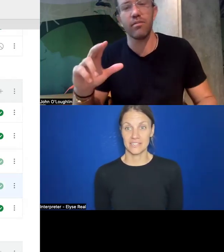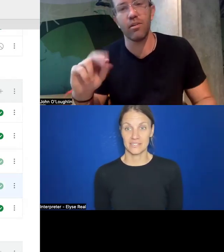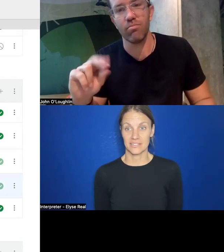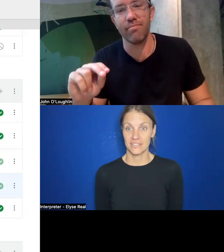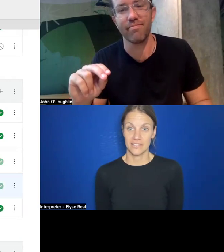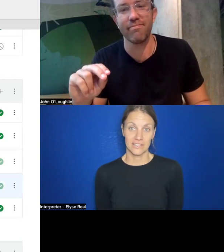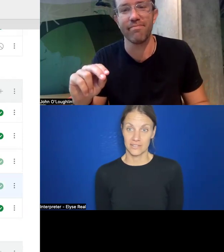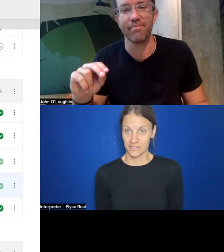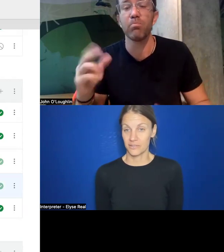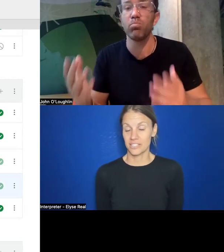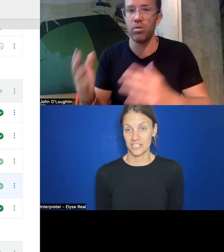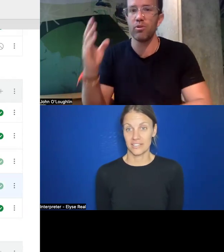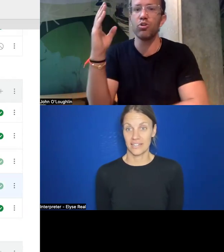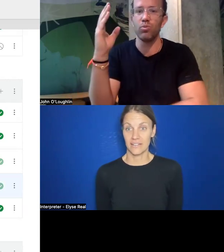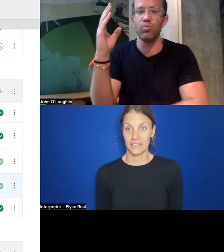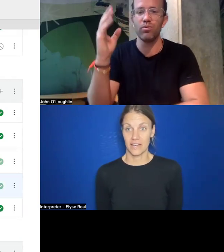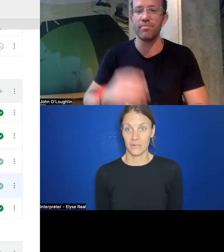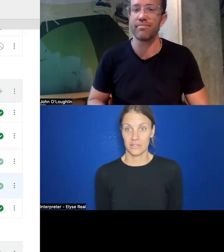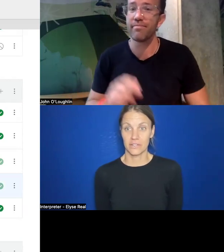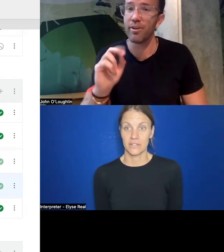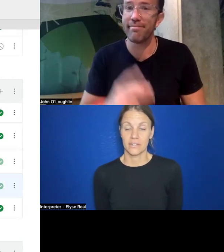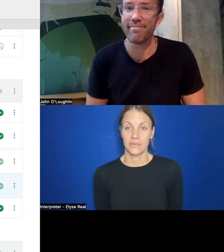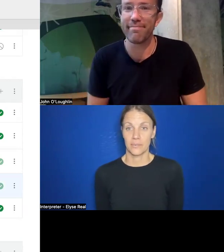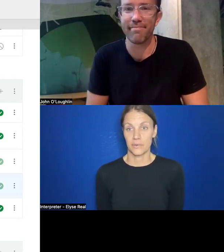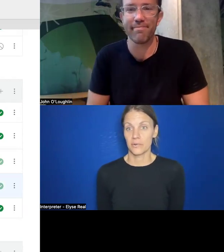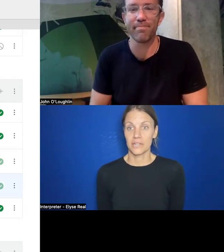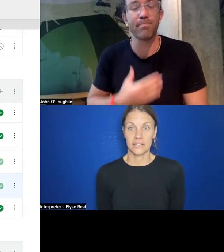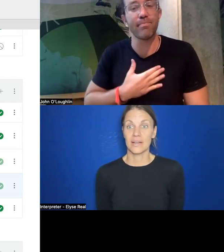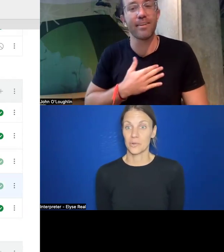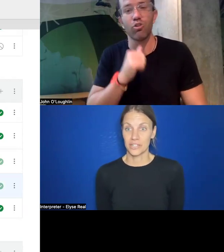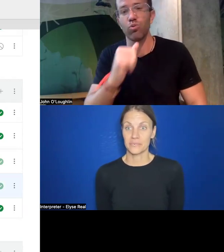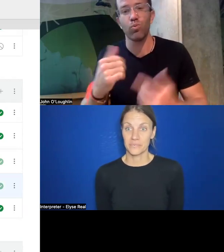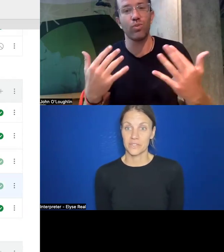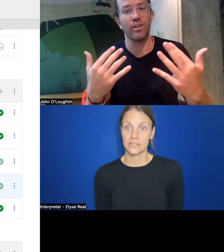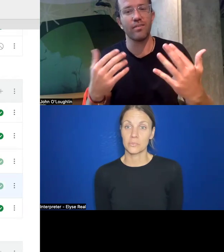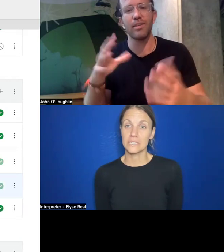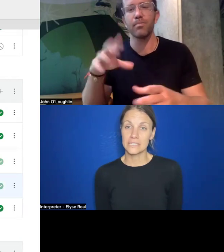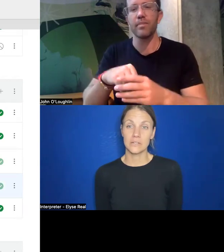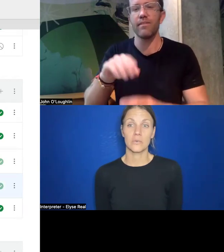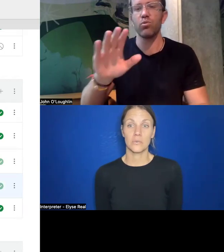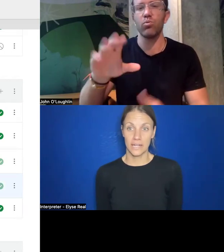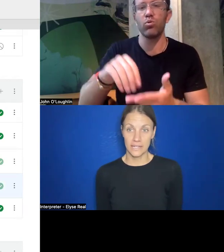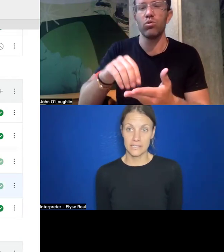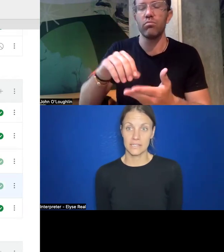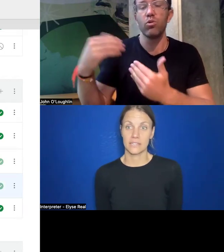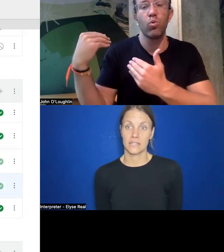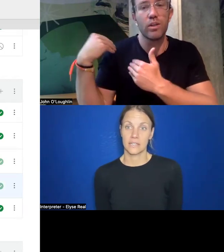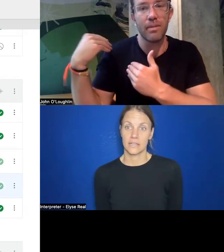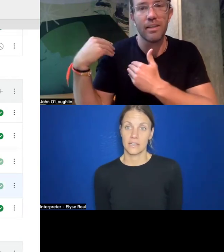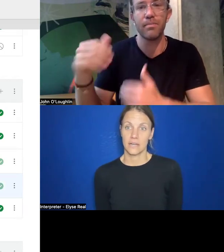to answer your question in that 11th hour. I probably won't get it that morning. So please don't